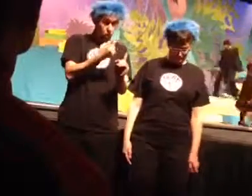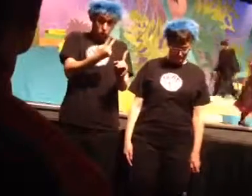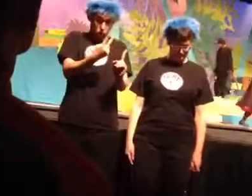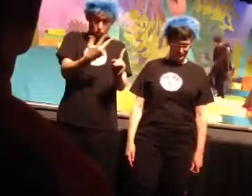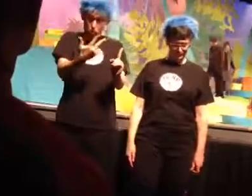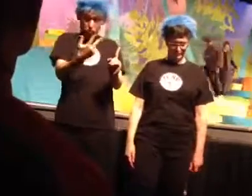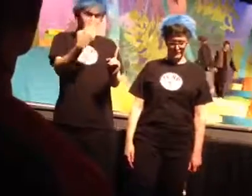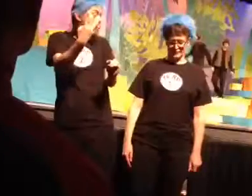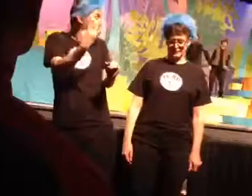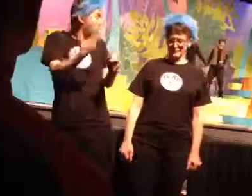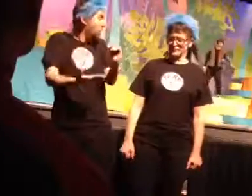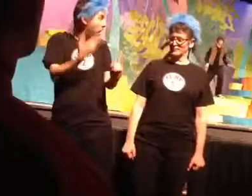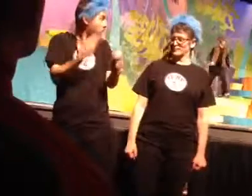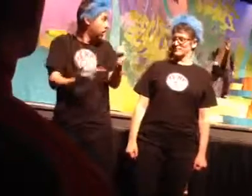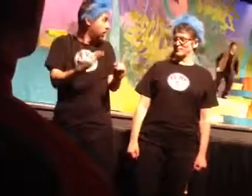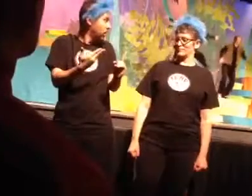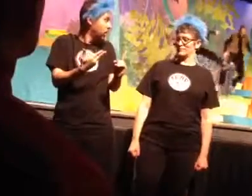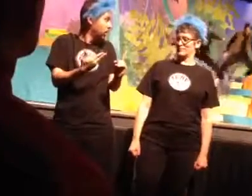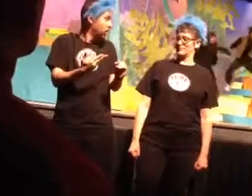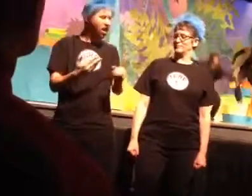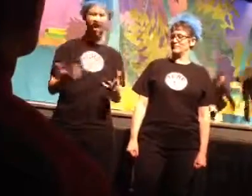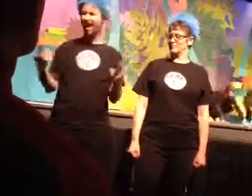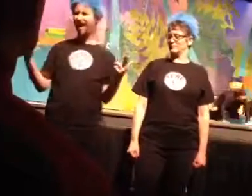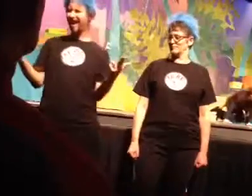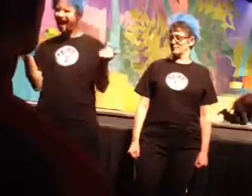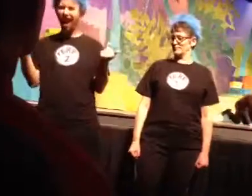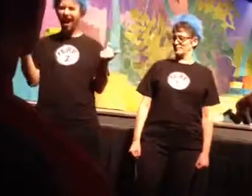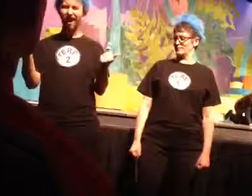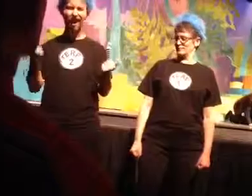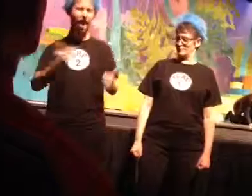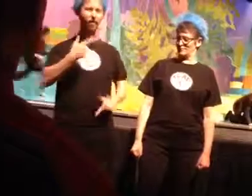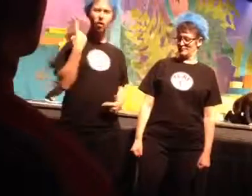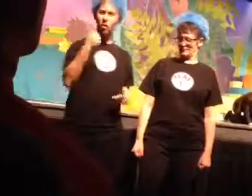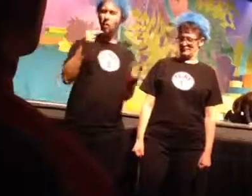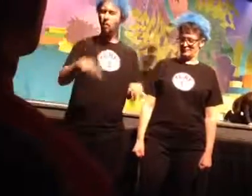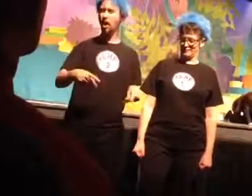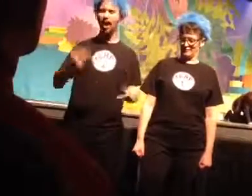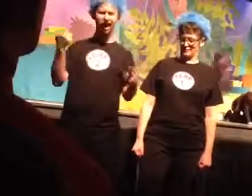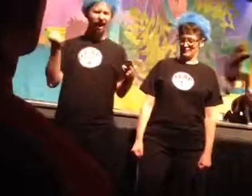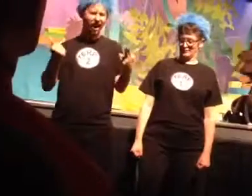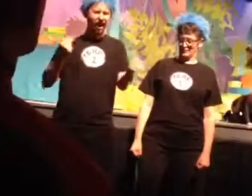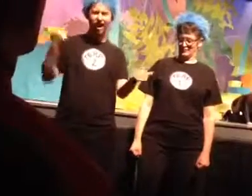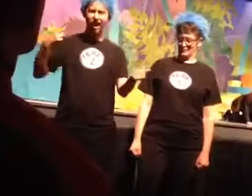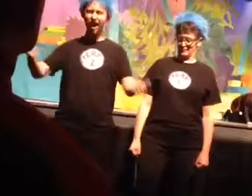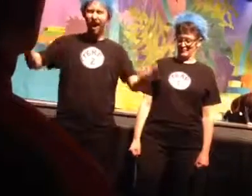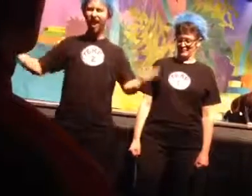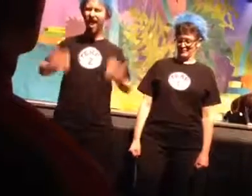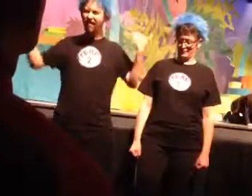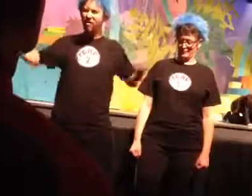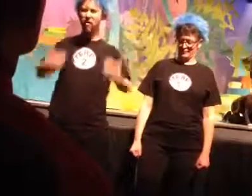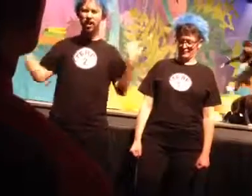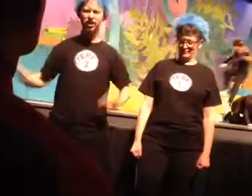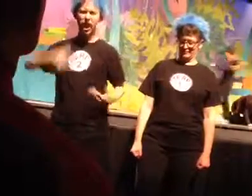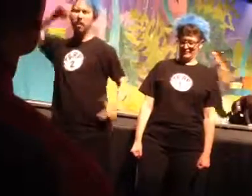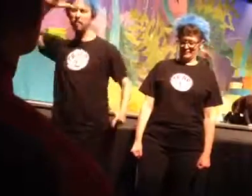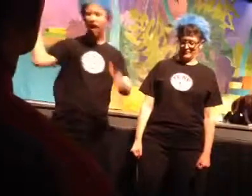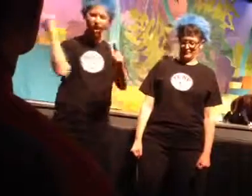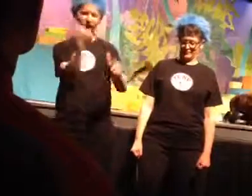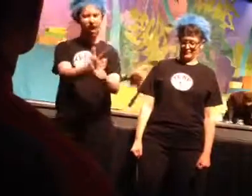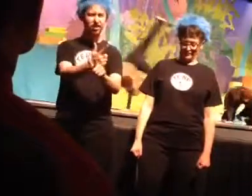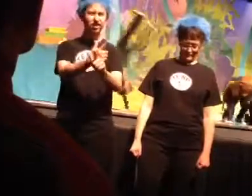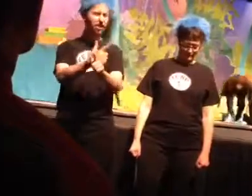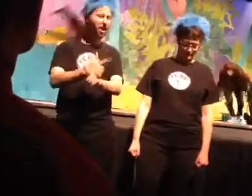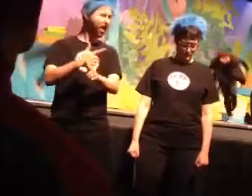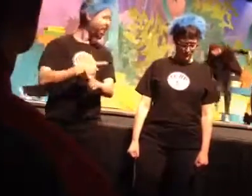two, even three, even four, ha ha ha, the boys, ha ha ha, that's the Wintersham